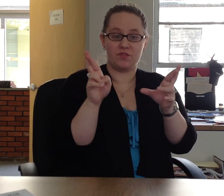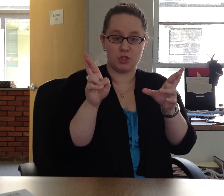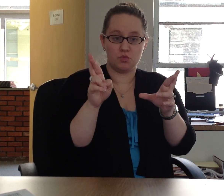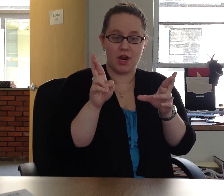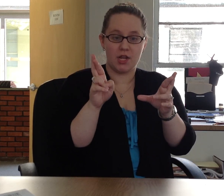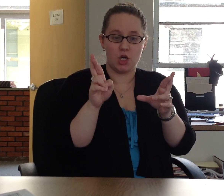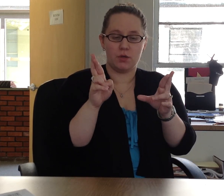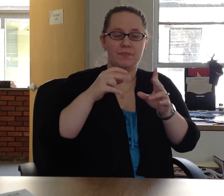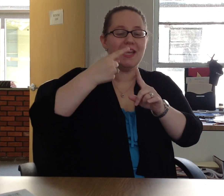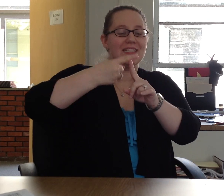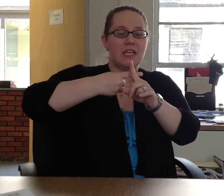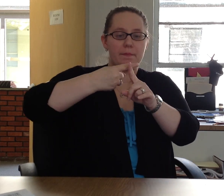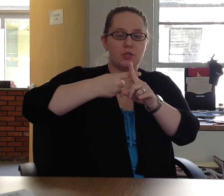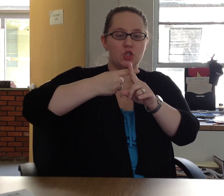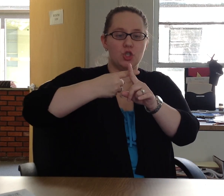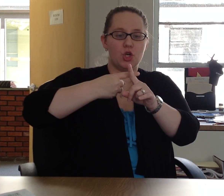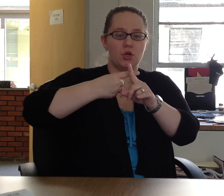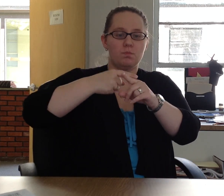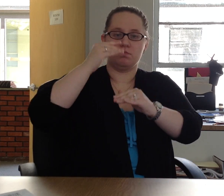what temperature?